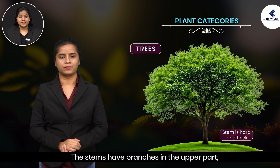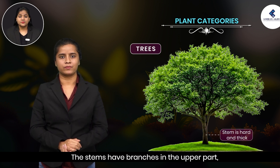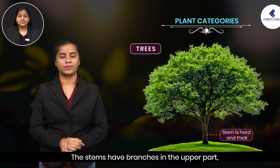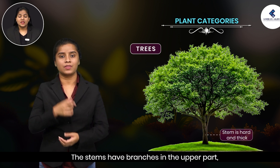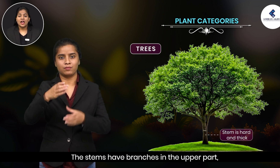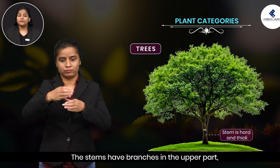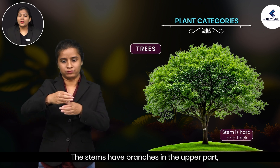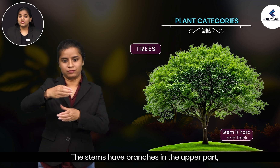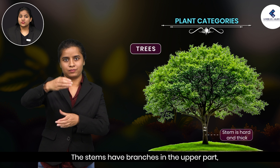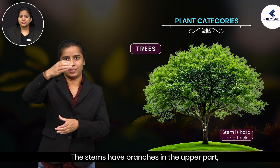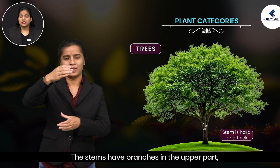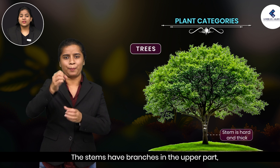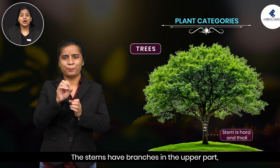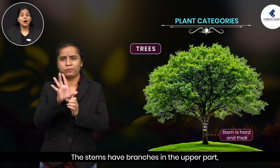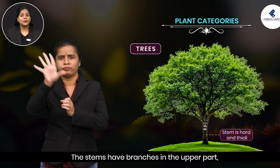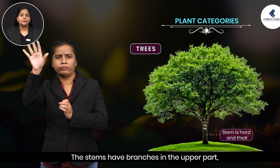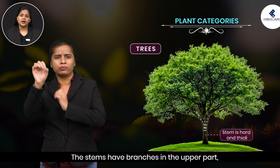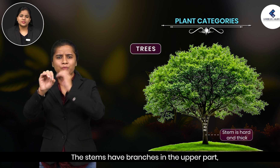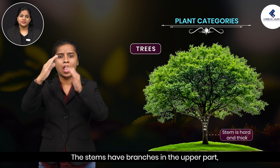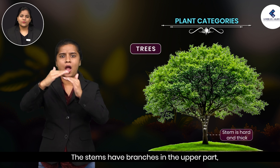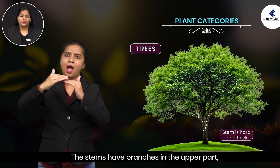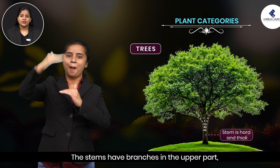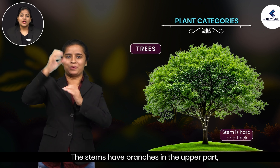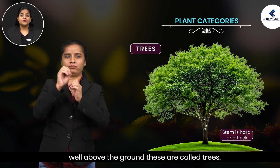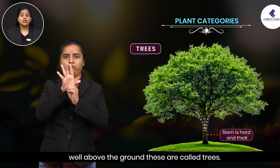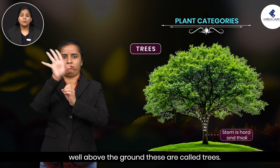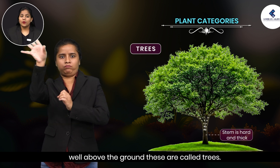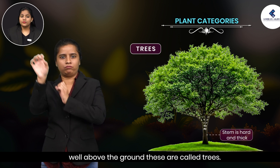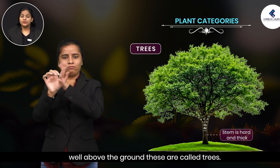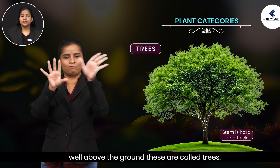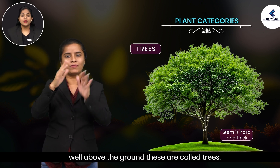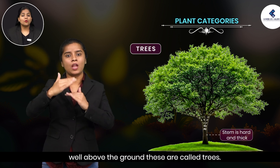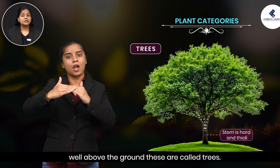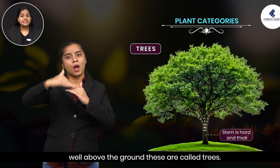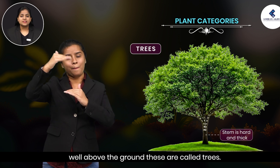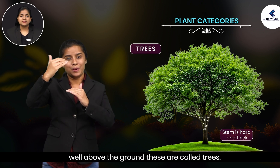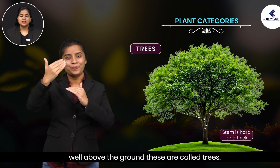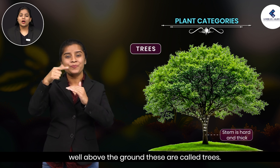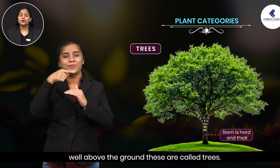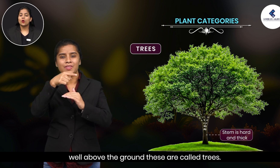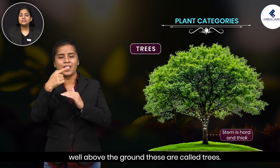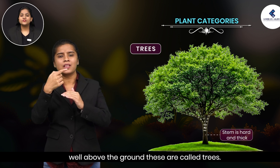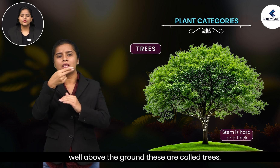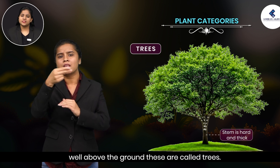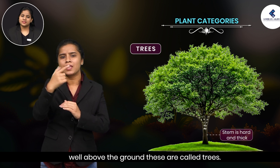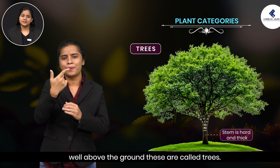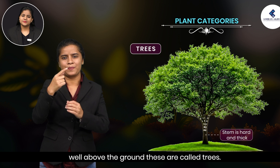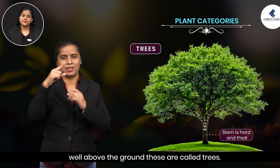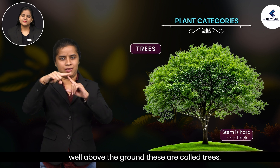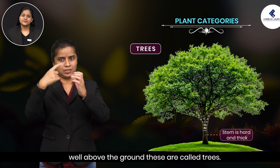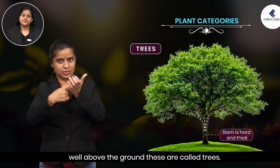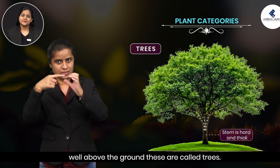The stems have branches in the upper part. Well above the ground, these are called